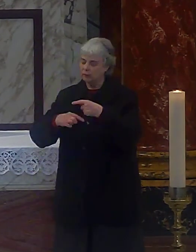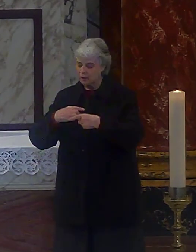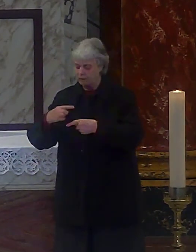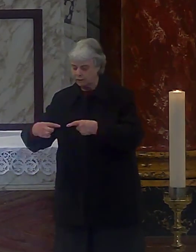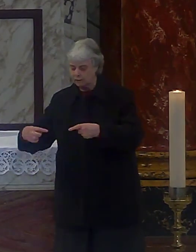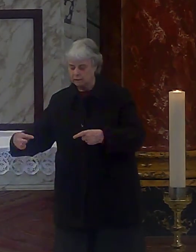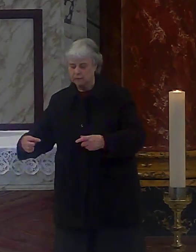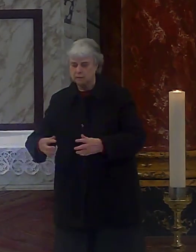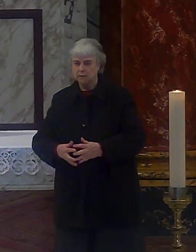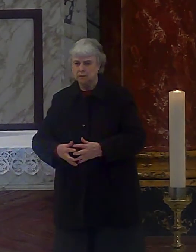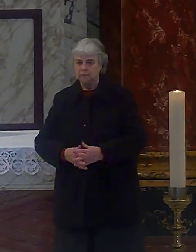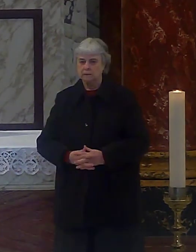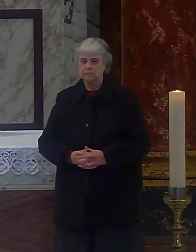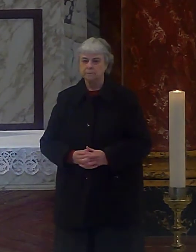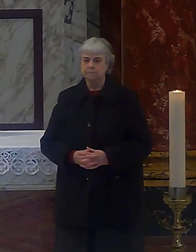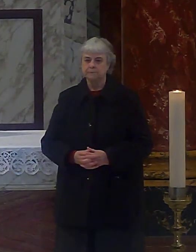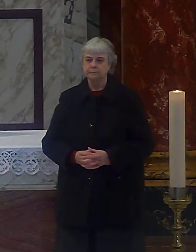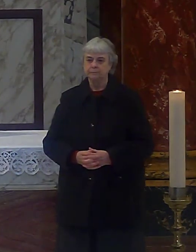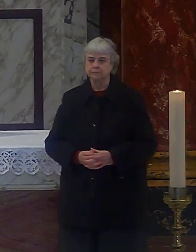forever